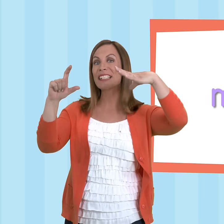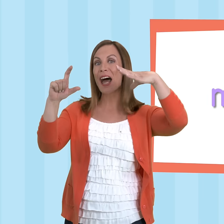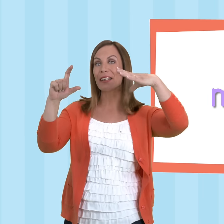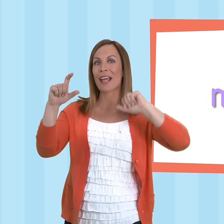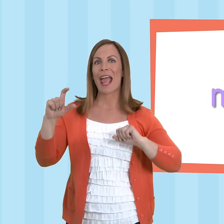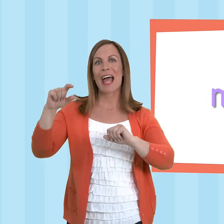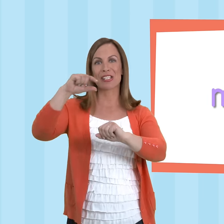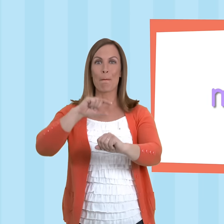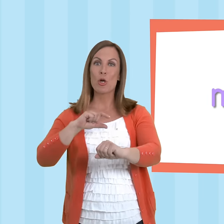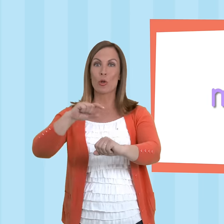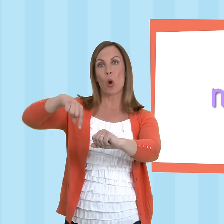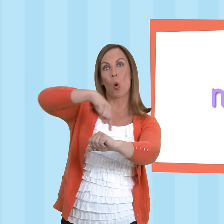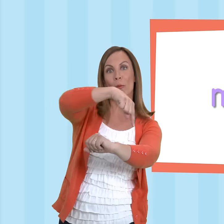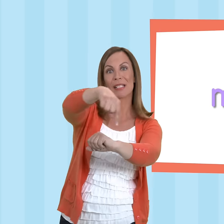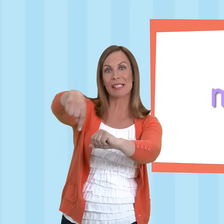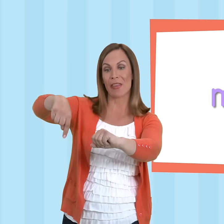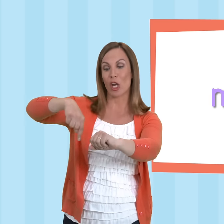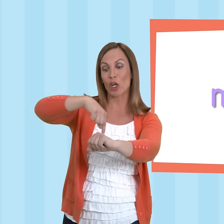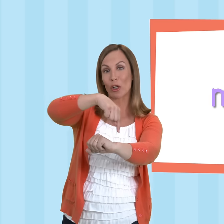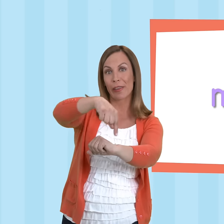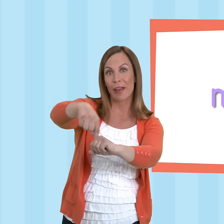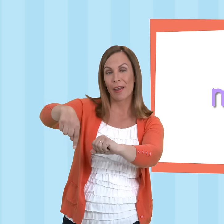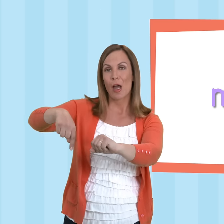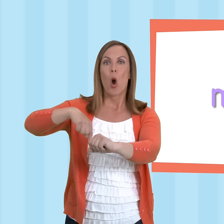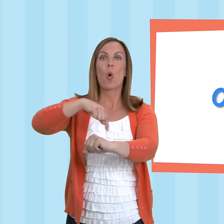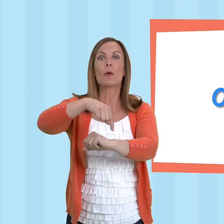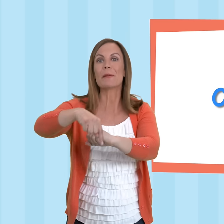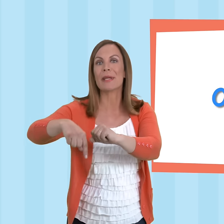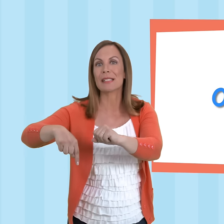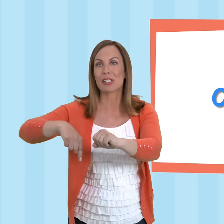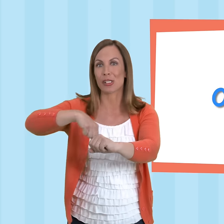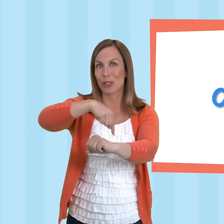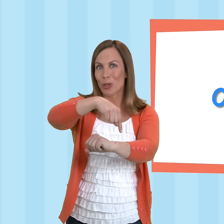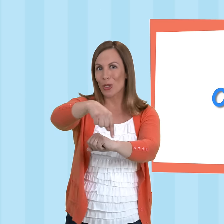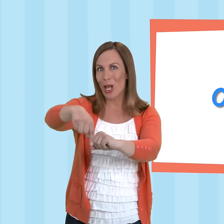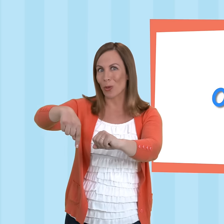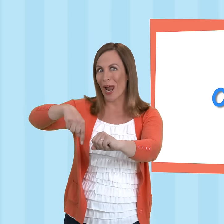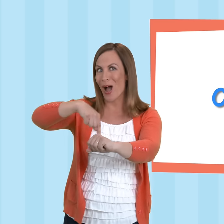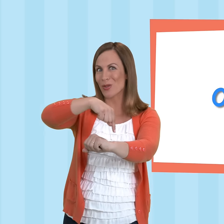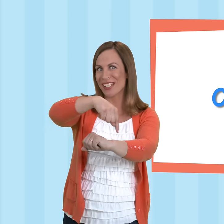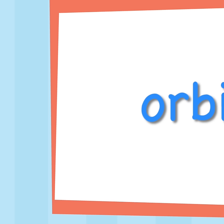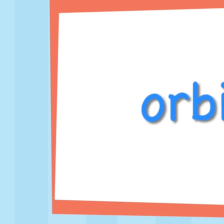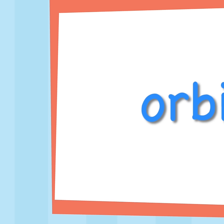sun as the moon orbits the Earth. Orbit means to circle around.